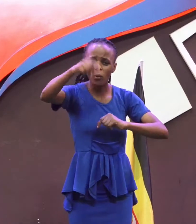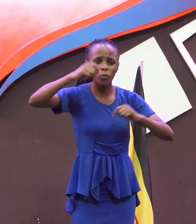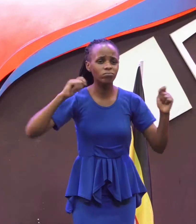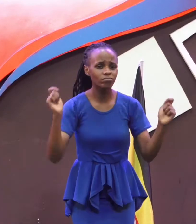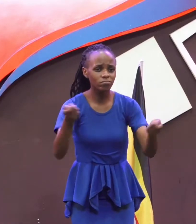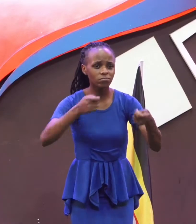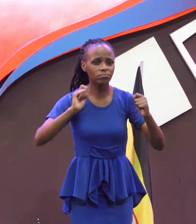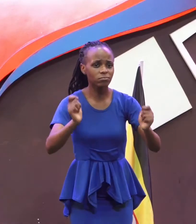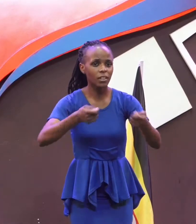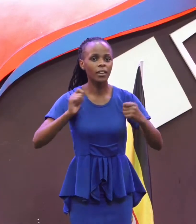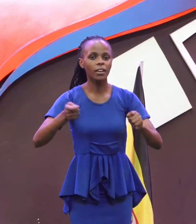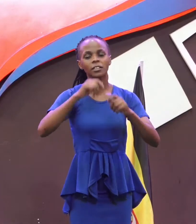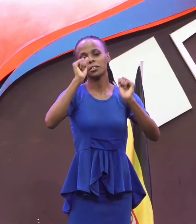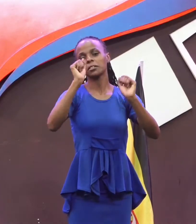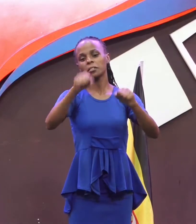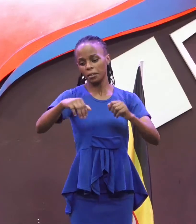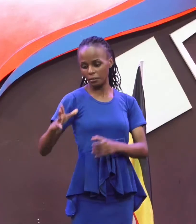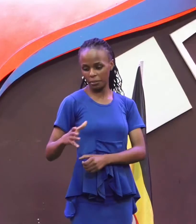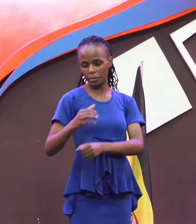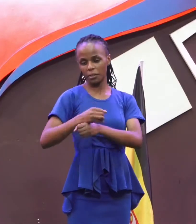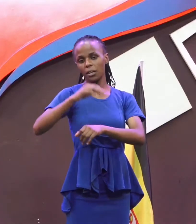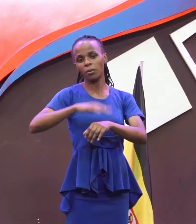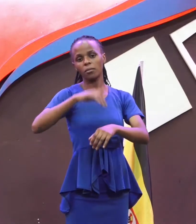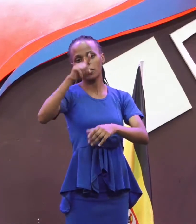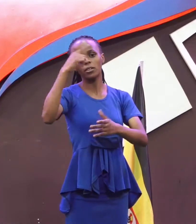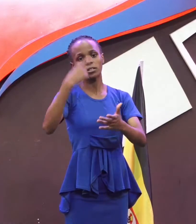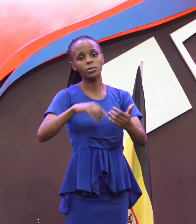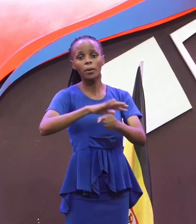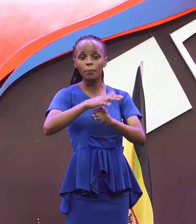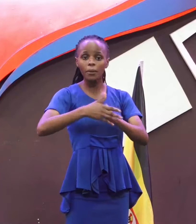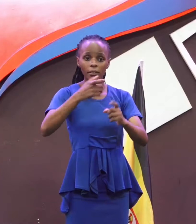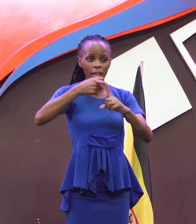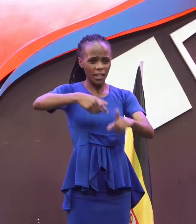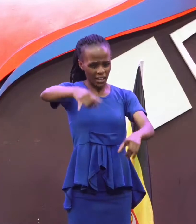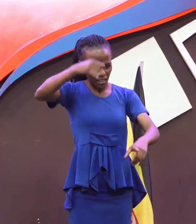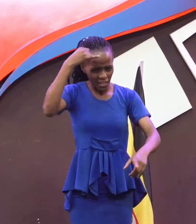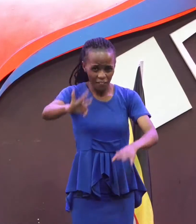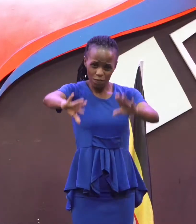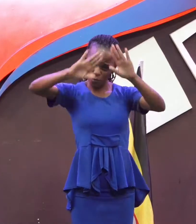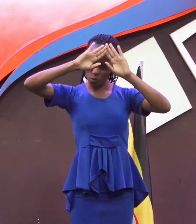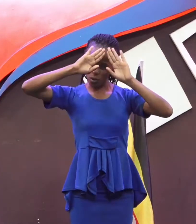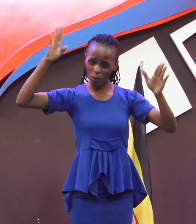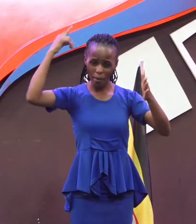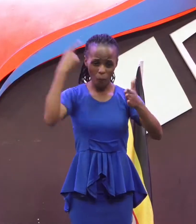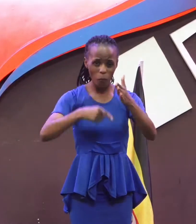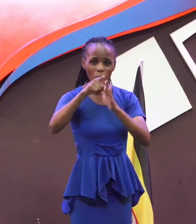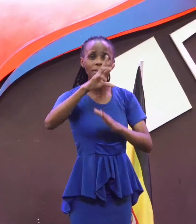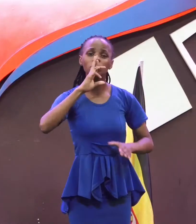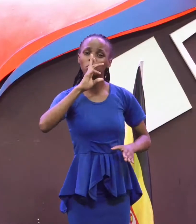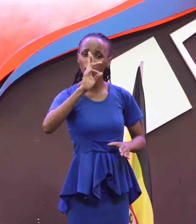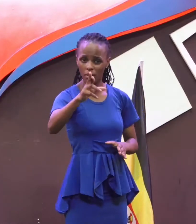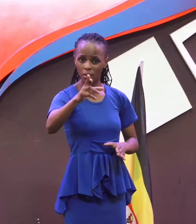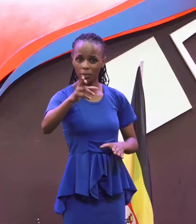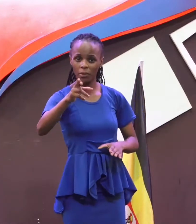Run into sorcery. That you may establish yourself in that. But if you know that